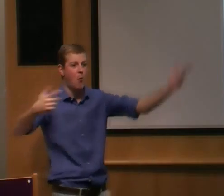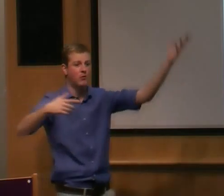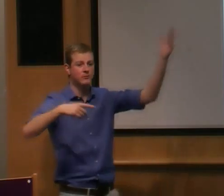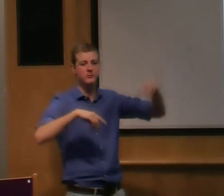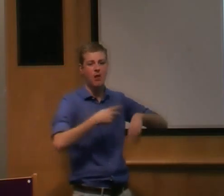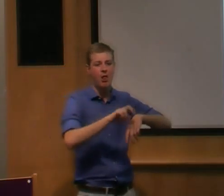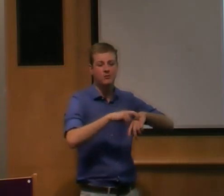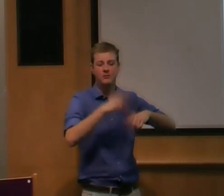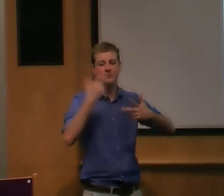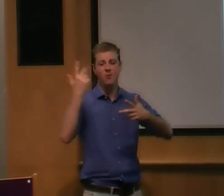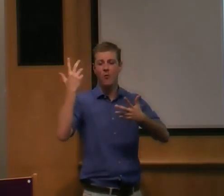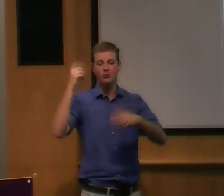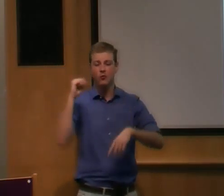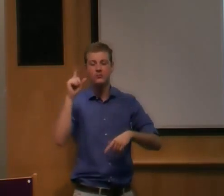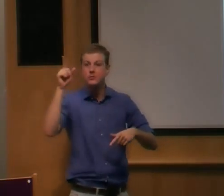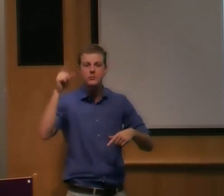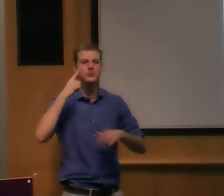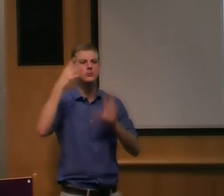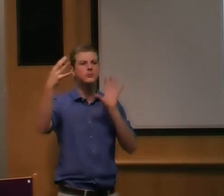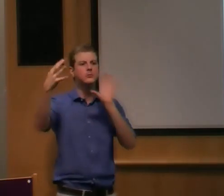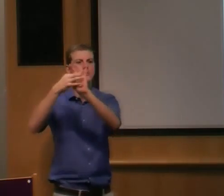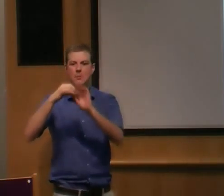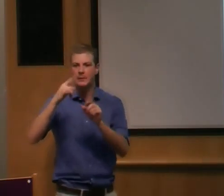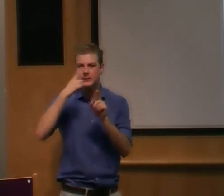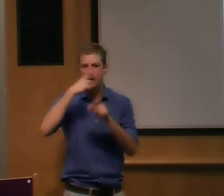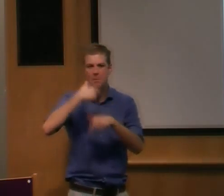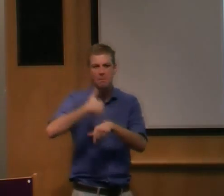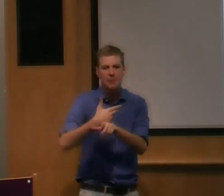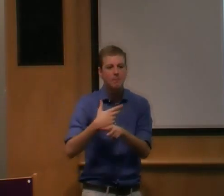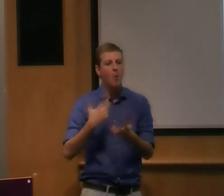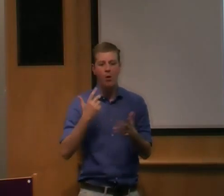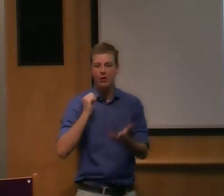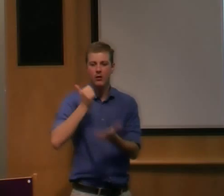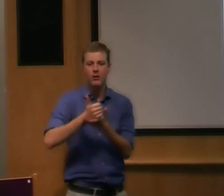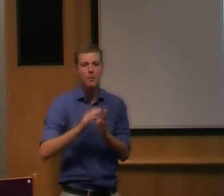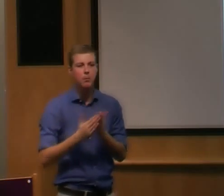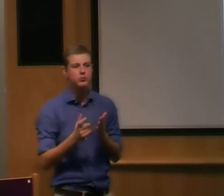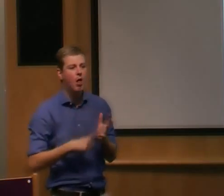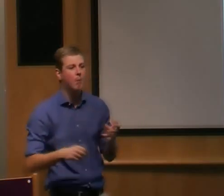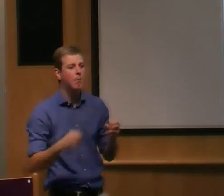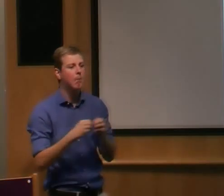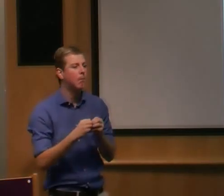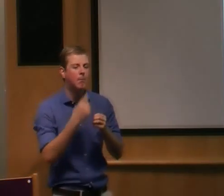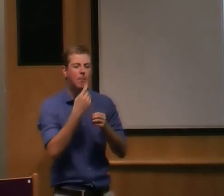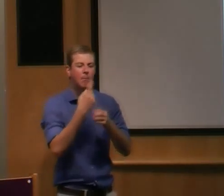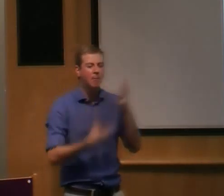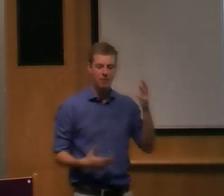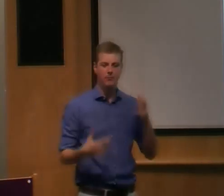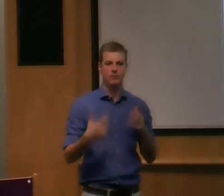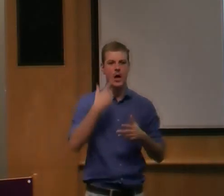in Newcastle or Manchester or north of the border in Scotland or Northern Ireland, and we can help them to feel like